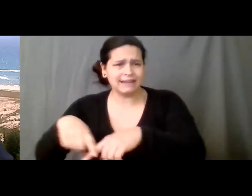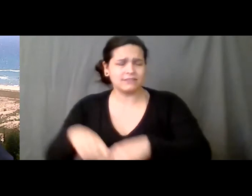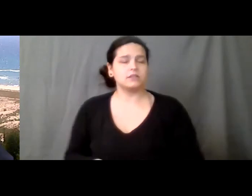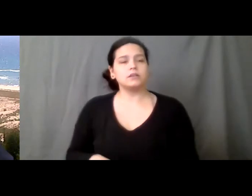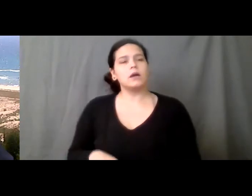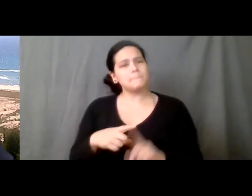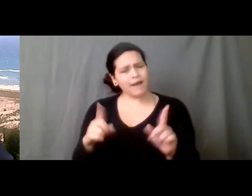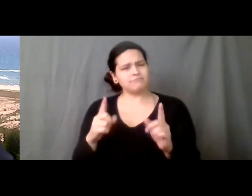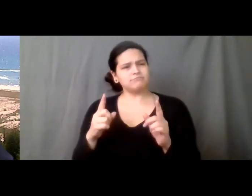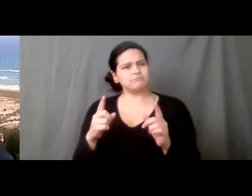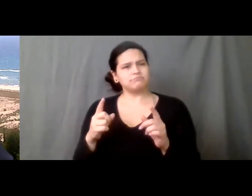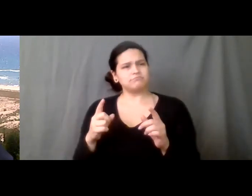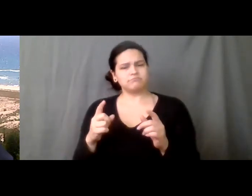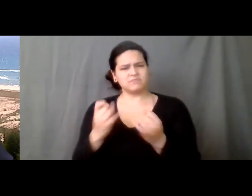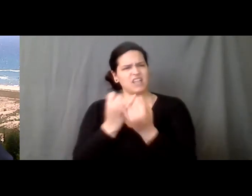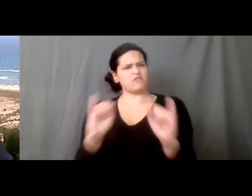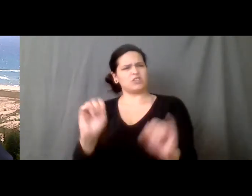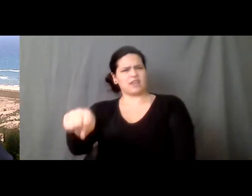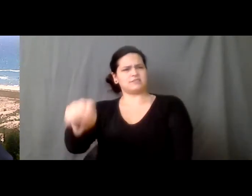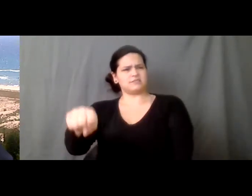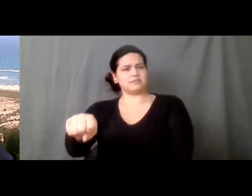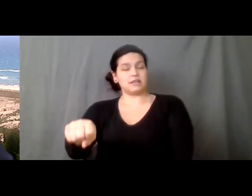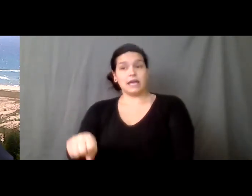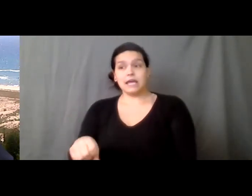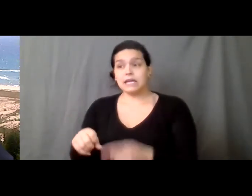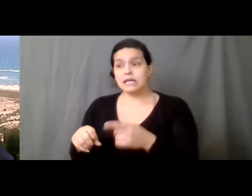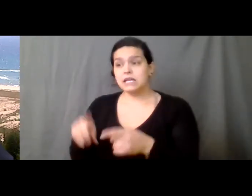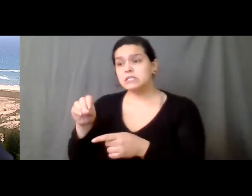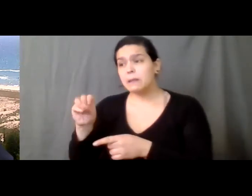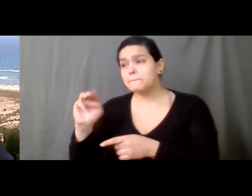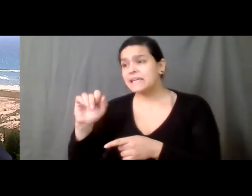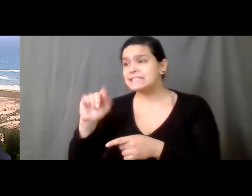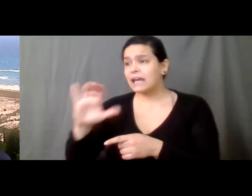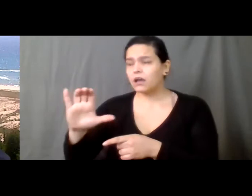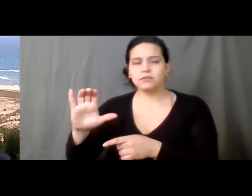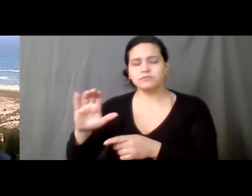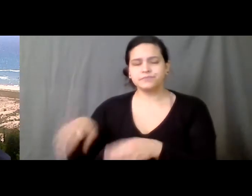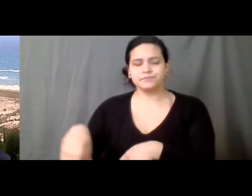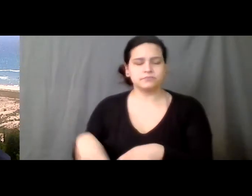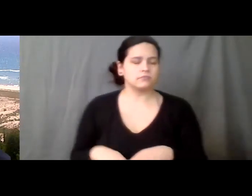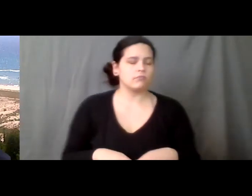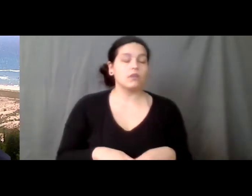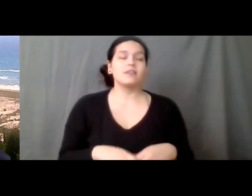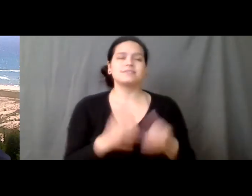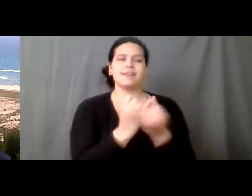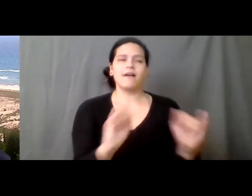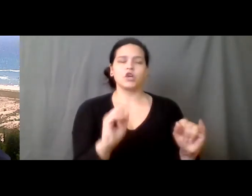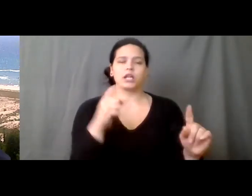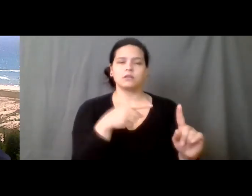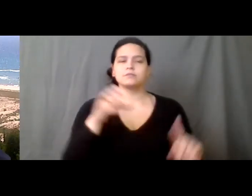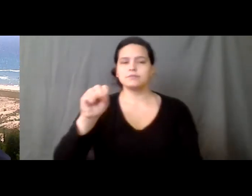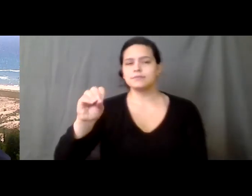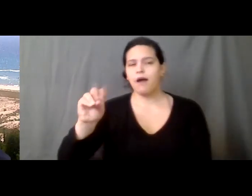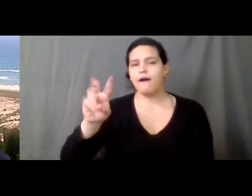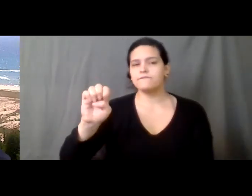sovereign. And I got to understand that our people, we maintain that we're sovereign. That's our understanding. Now we're negotiating the acceptance